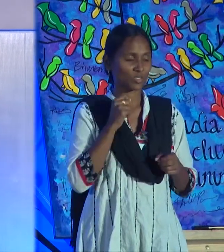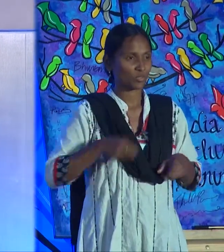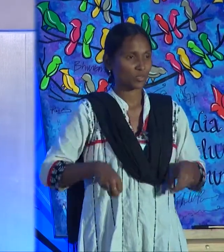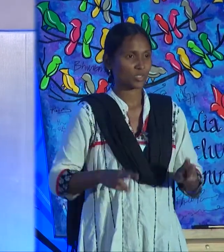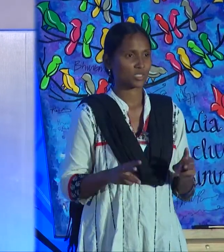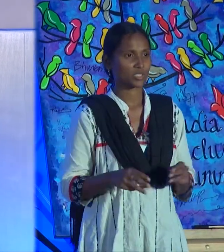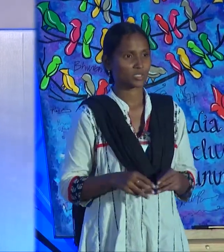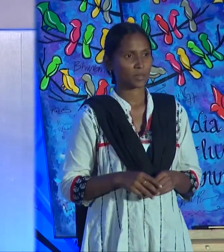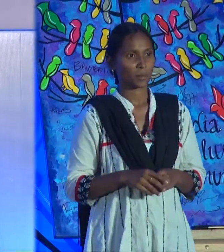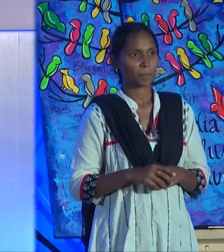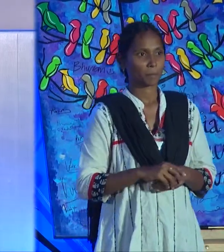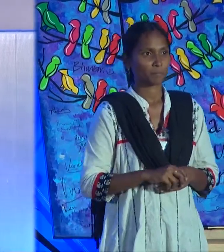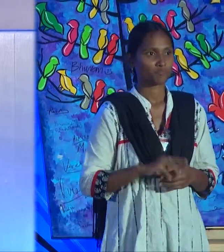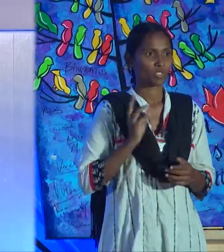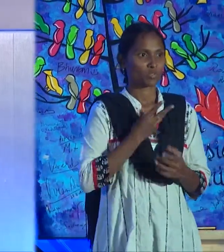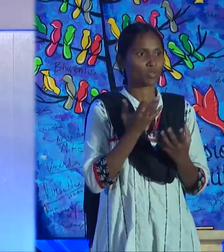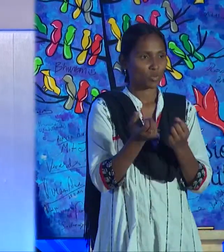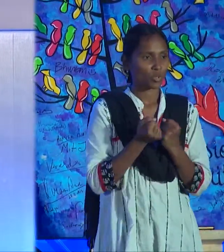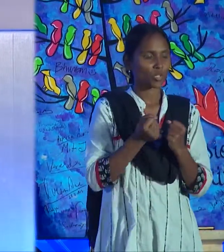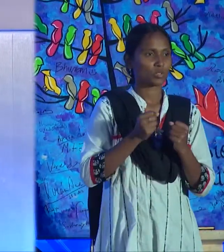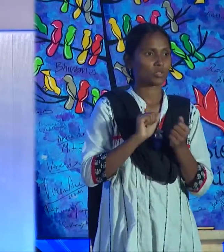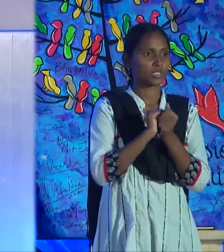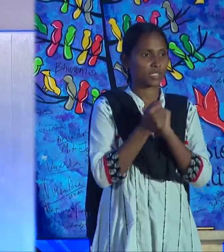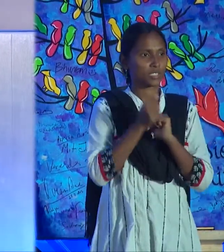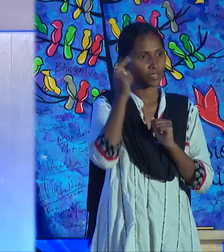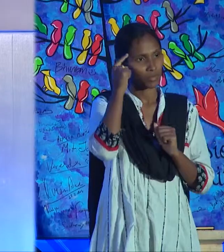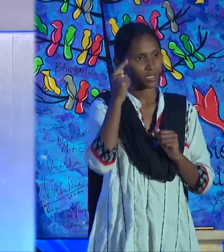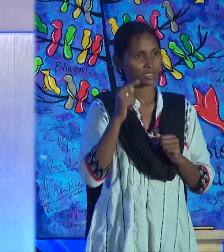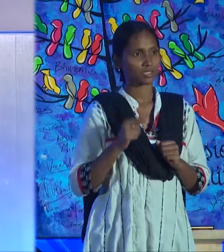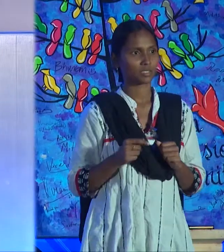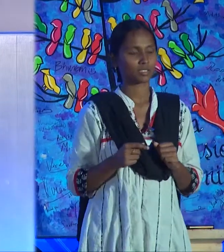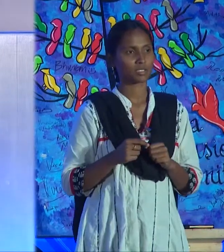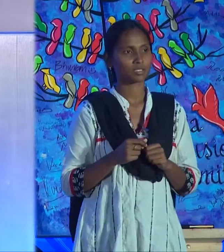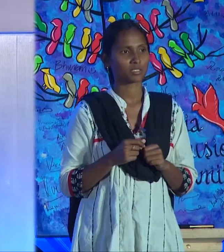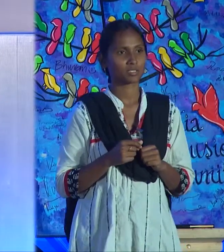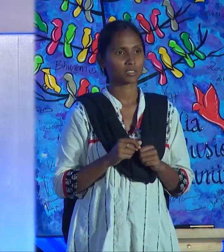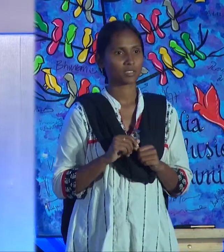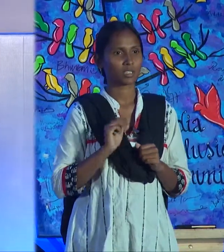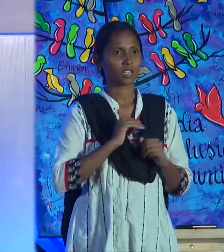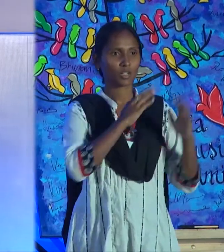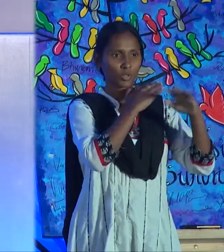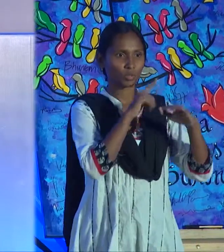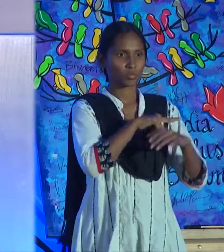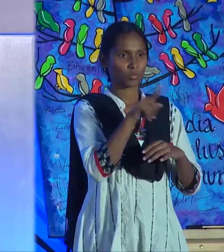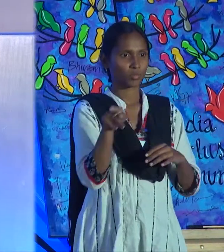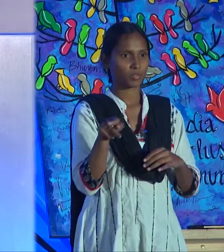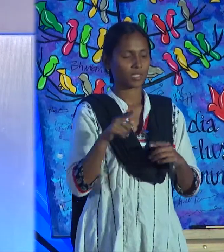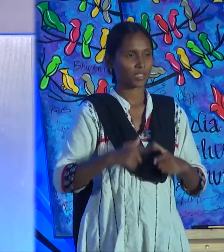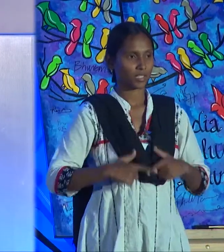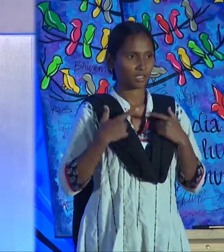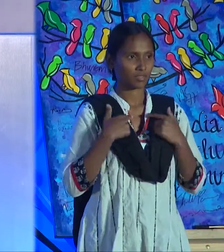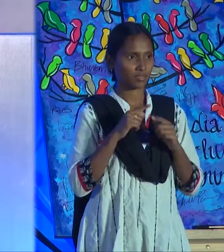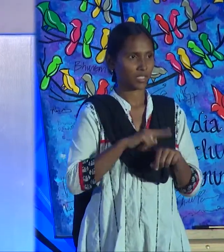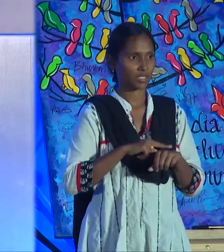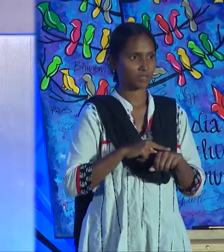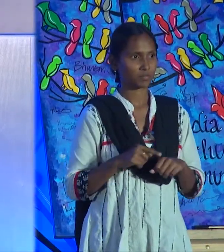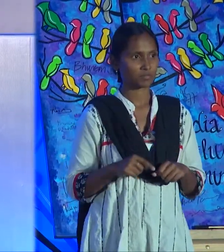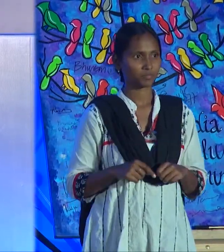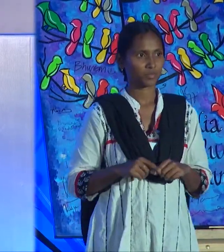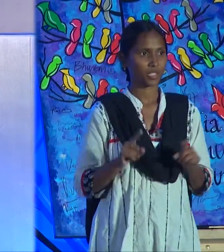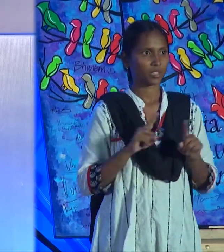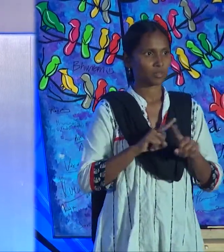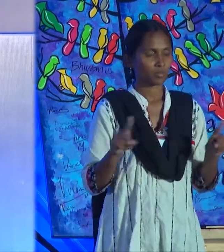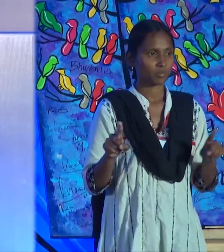no. We want to change that mindset. I know it's a very far-fetched dream. I hope we achieve during my lifetime, if at all.